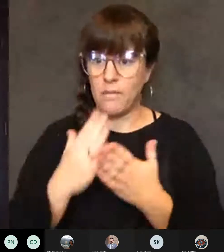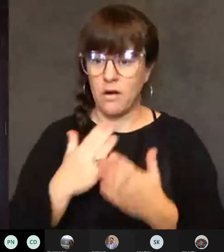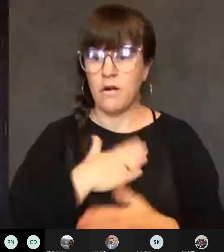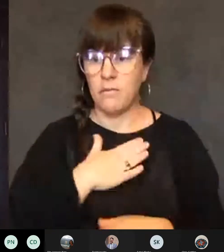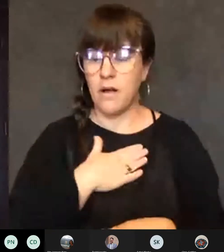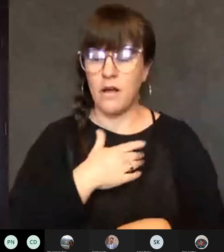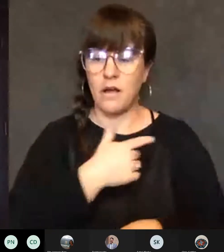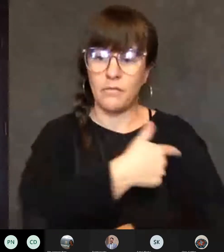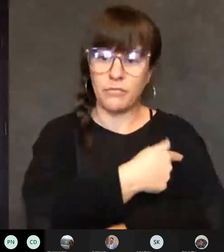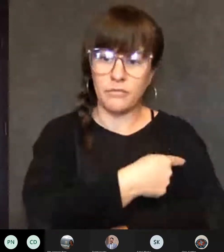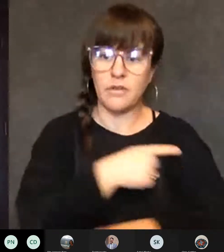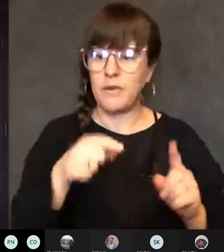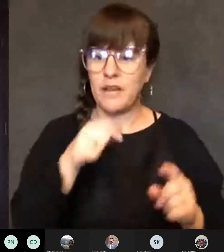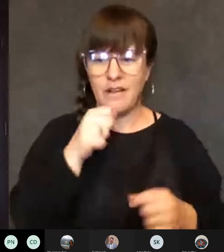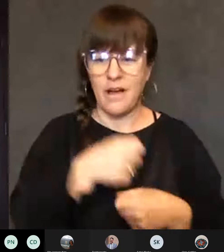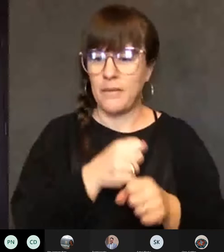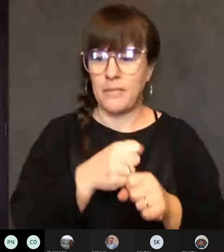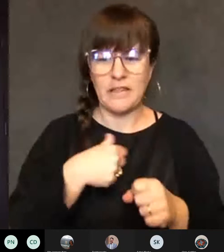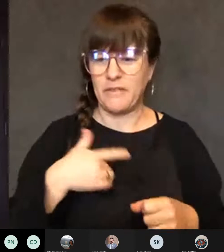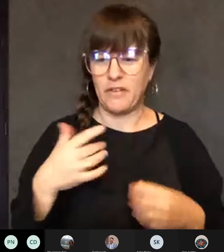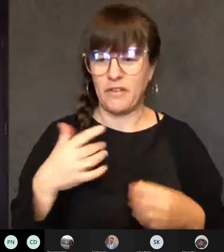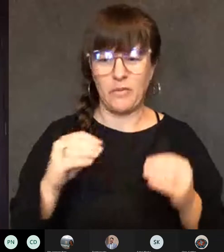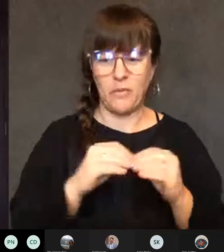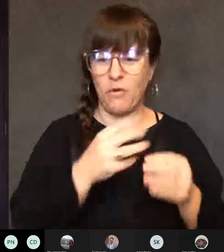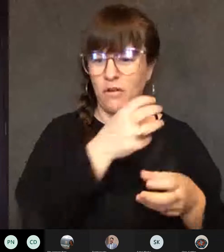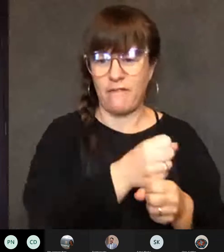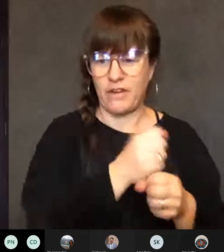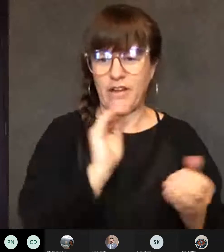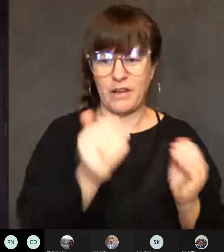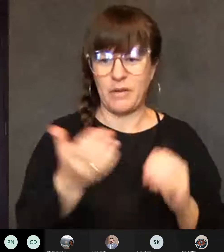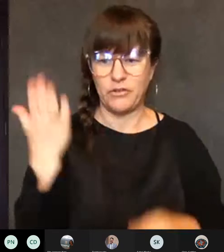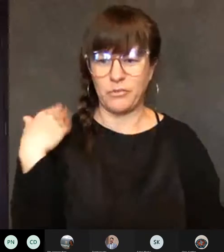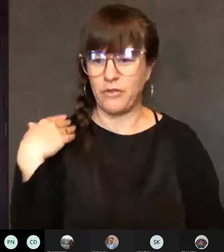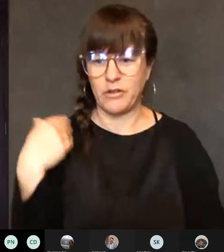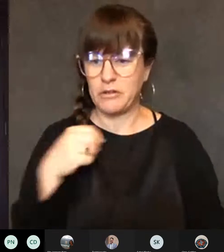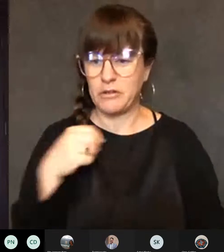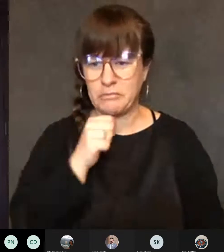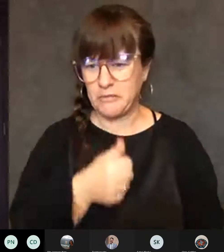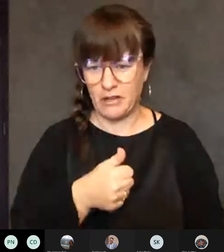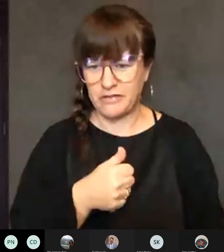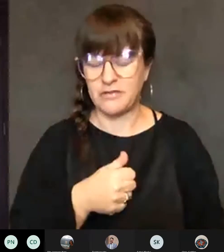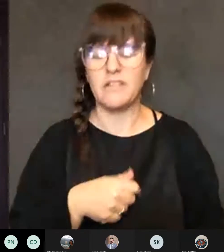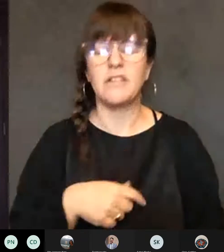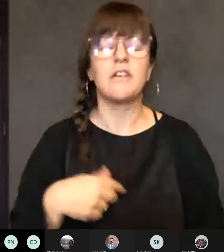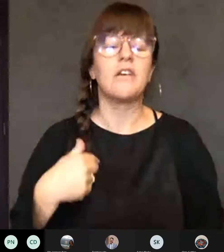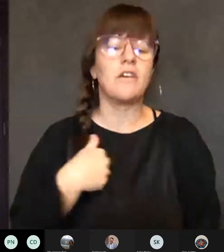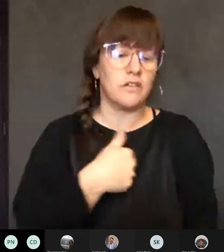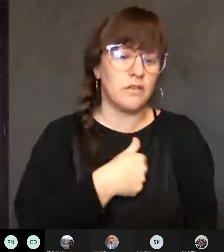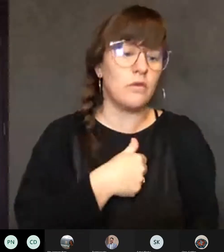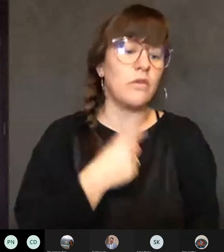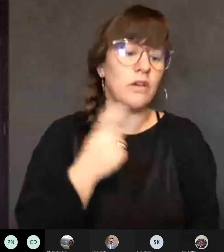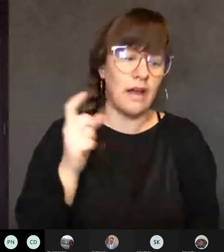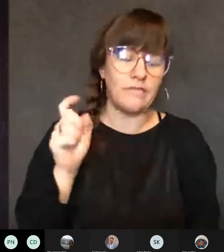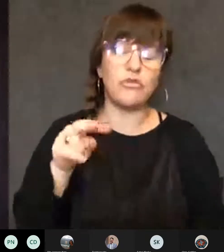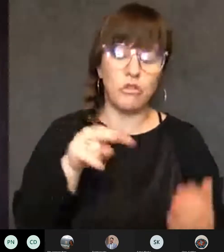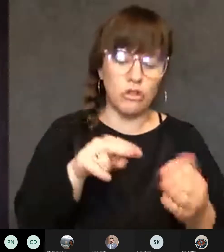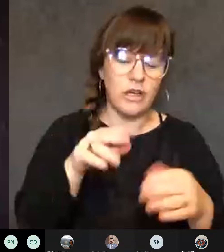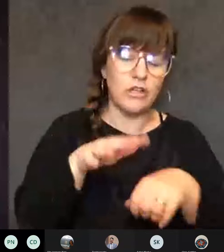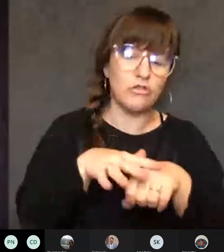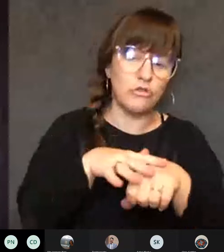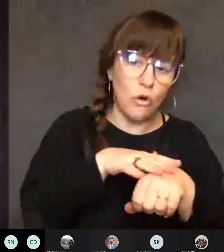makes me feel any more confident than I was before. So I think we're going to have to look at gradually coming